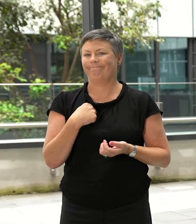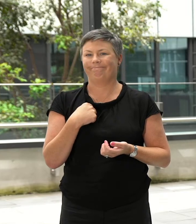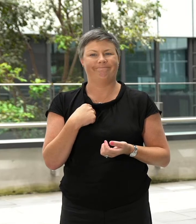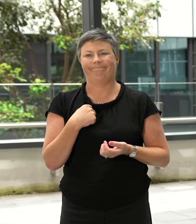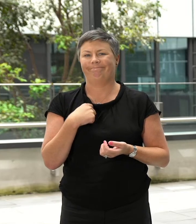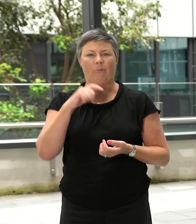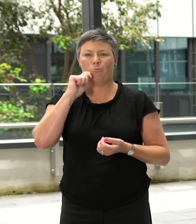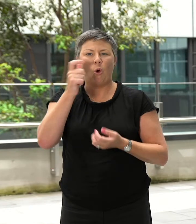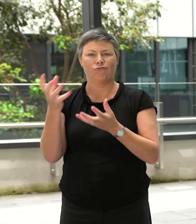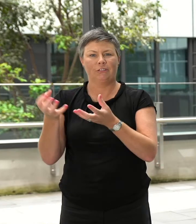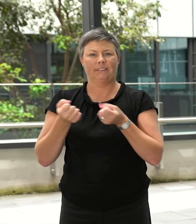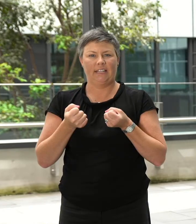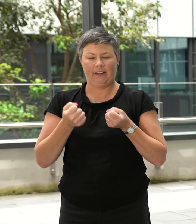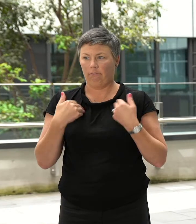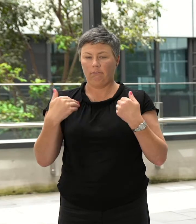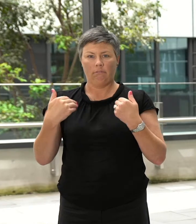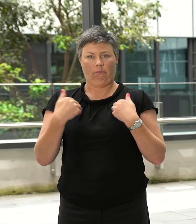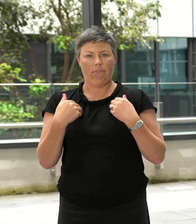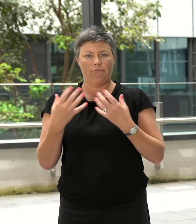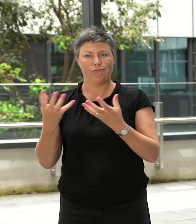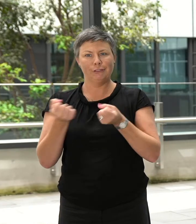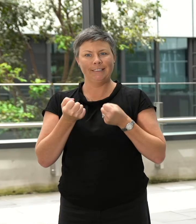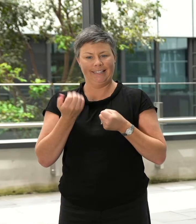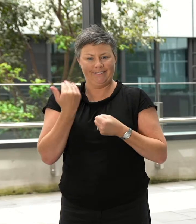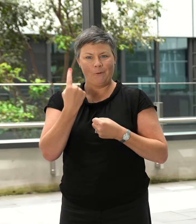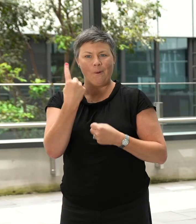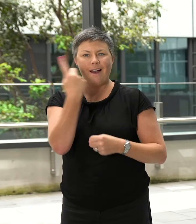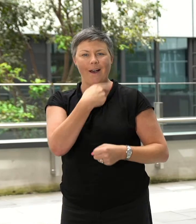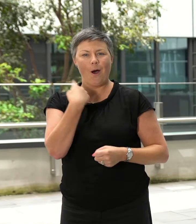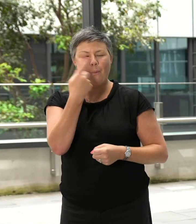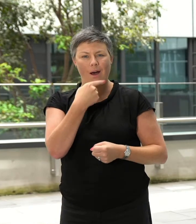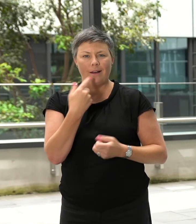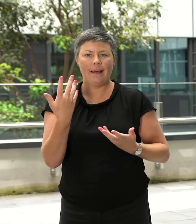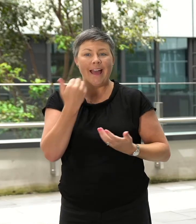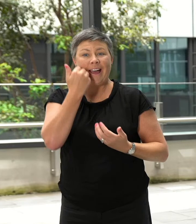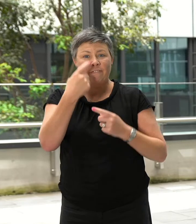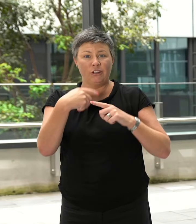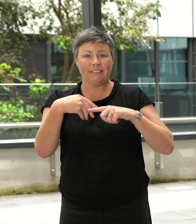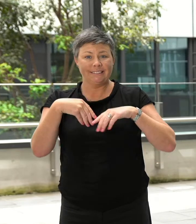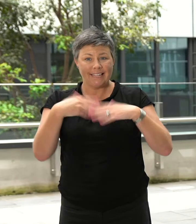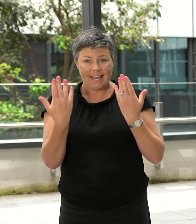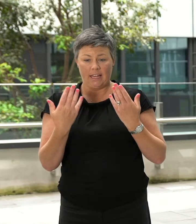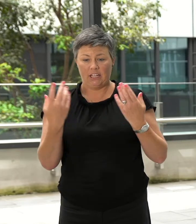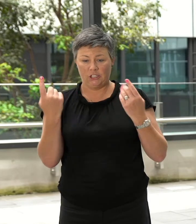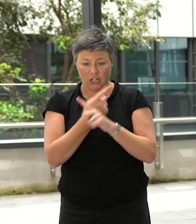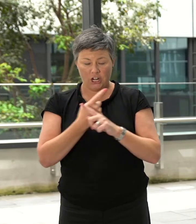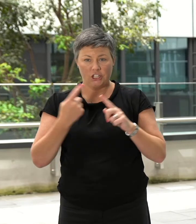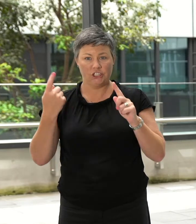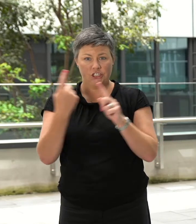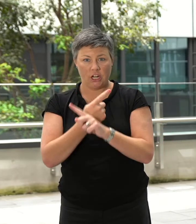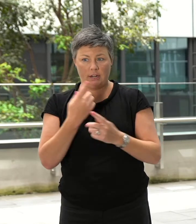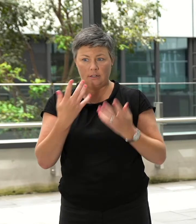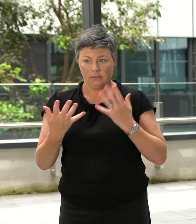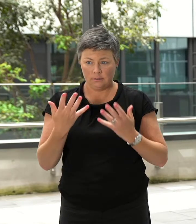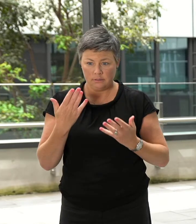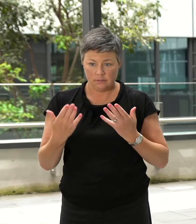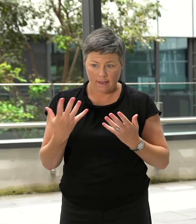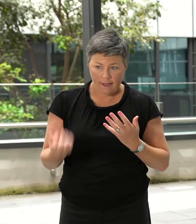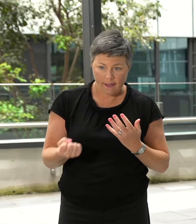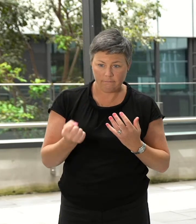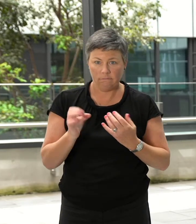delivered, but it's arrived in the last hour. So it's changing daily as to how much Pfizer